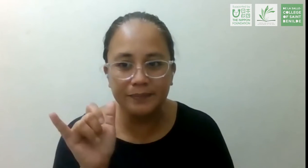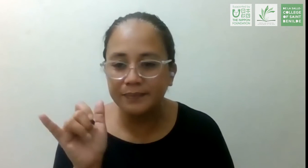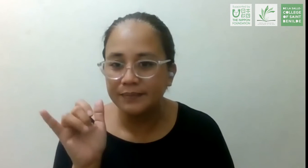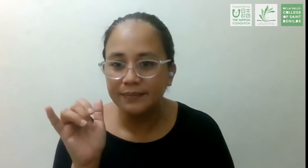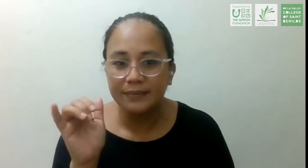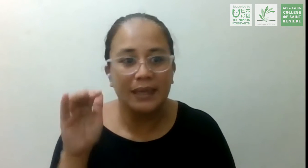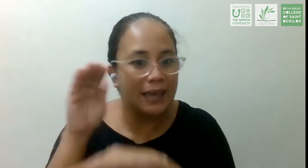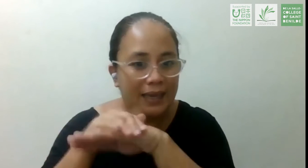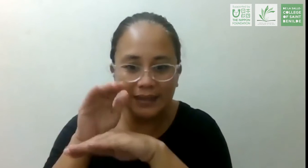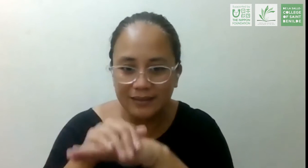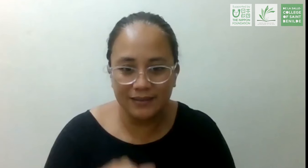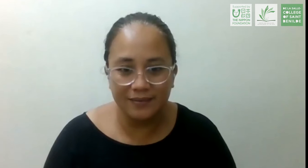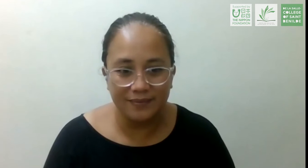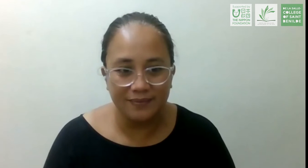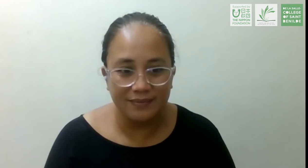English.